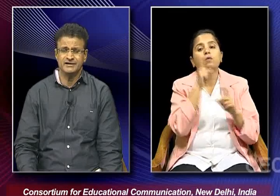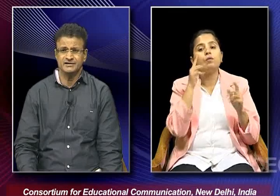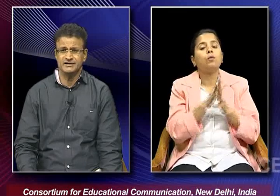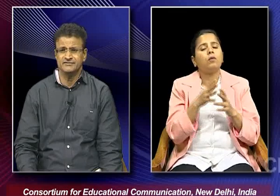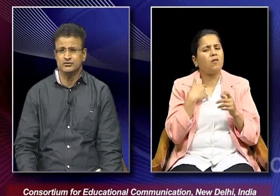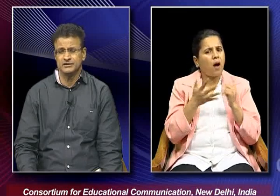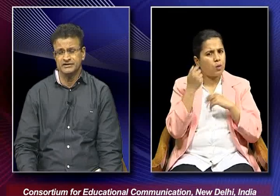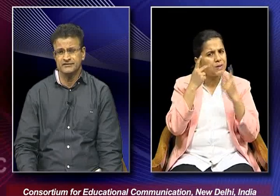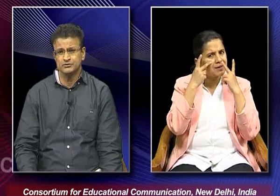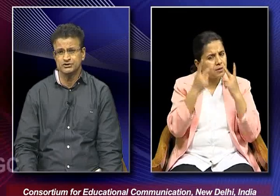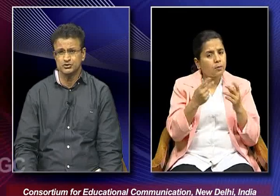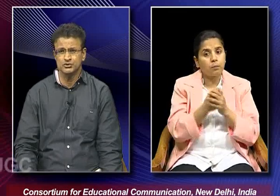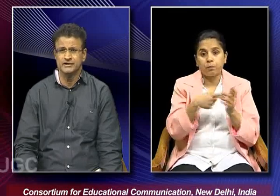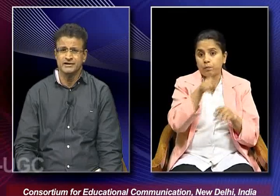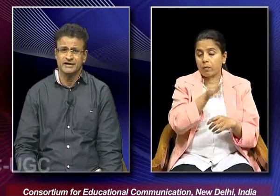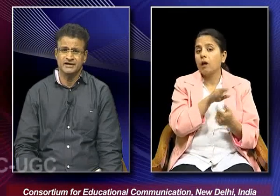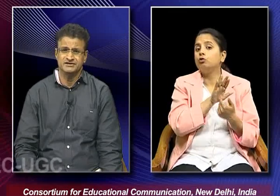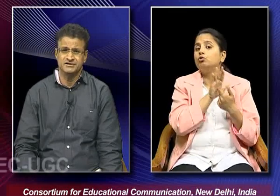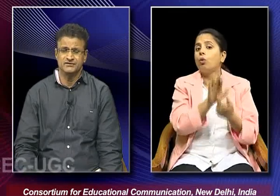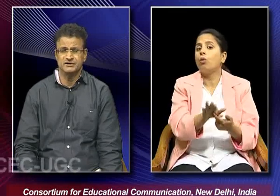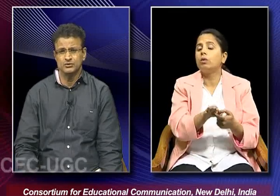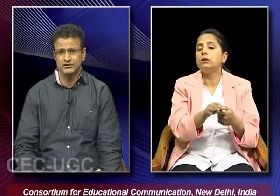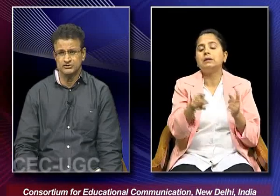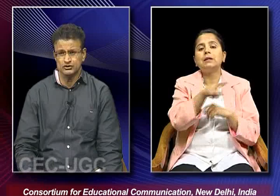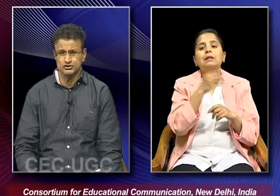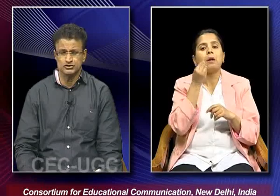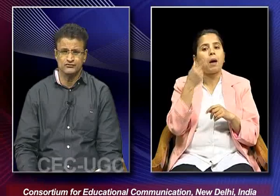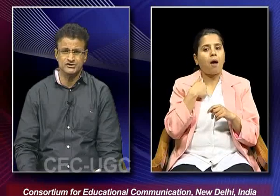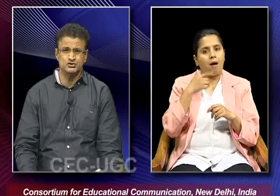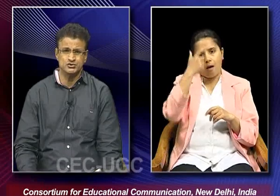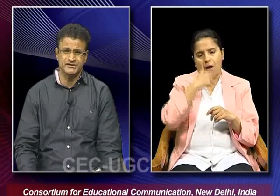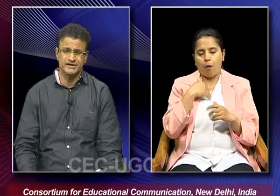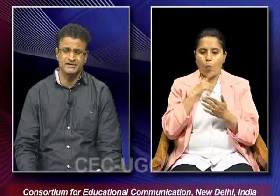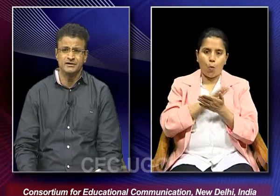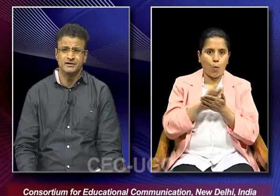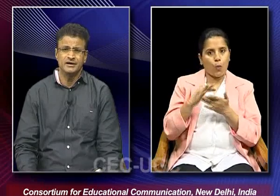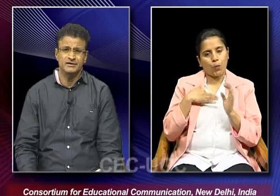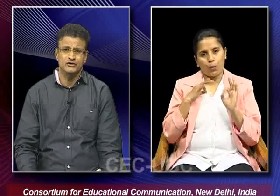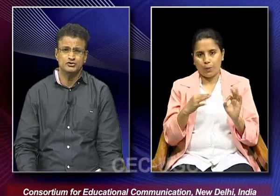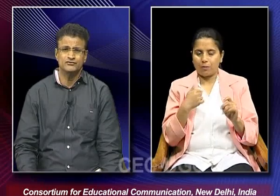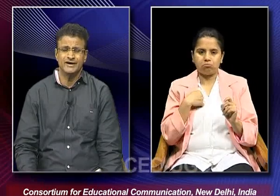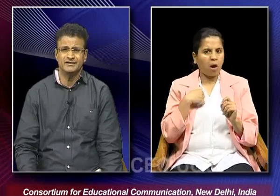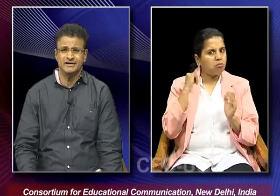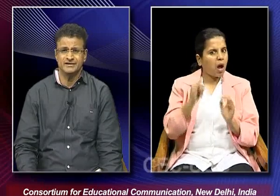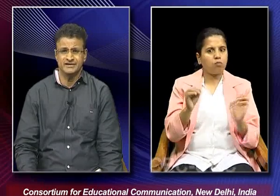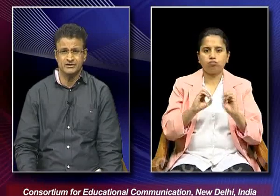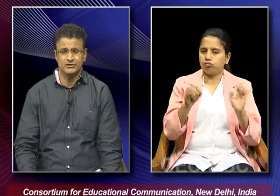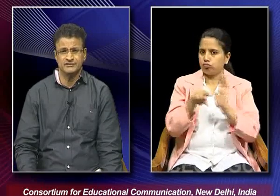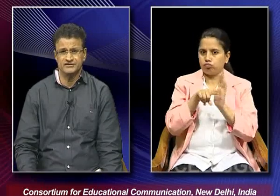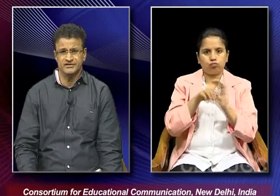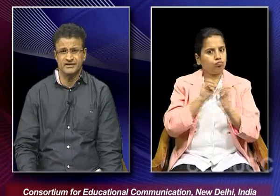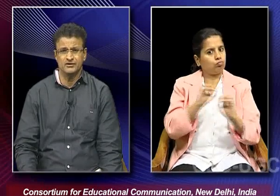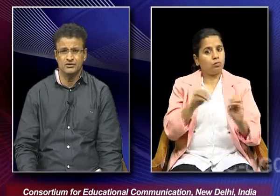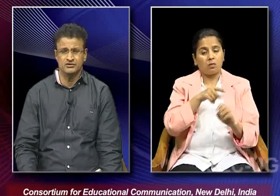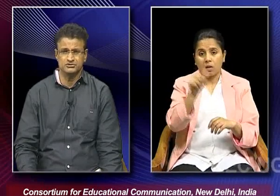that they have to be shown as someone who has all sorts of virtues. And we also find that they cannot